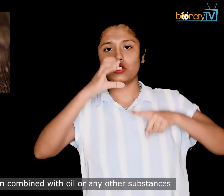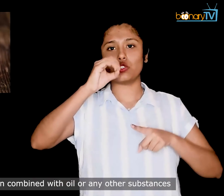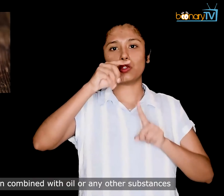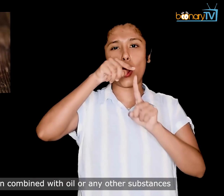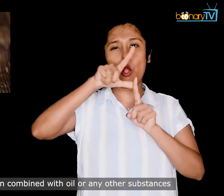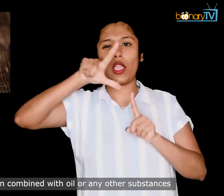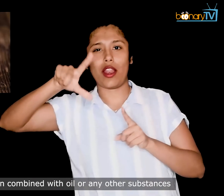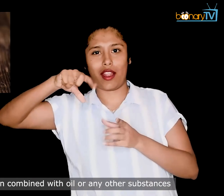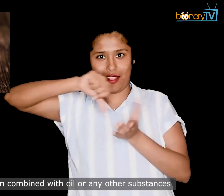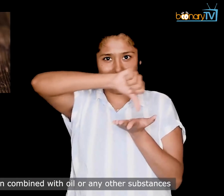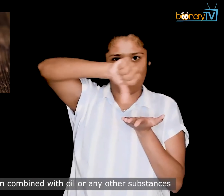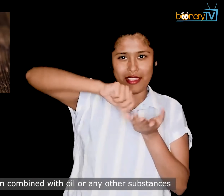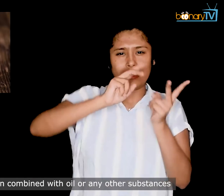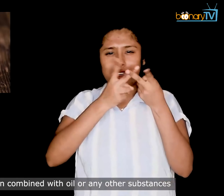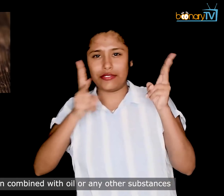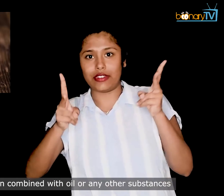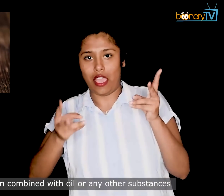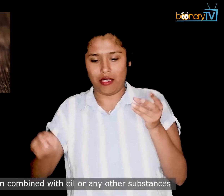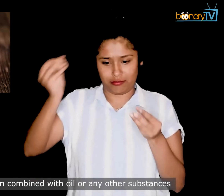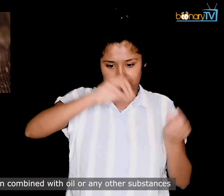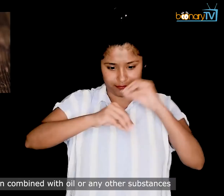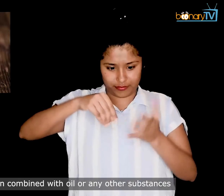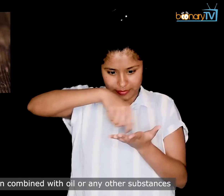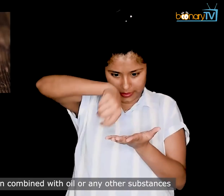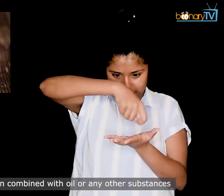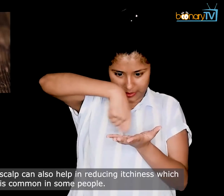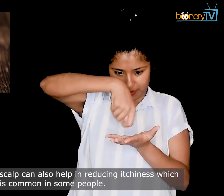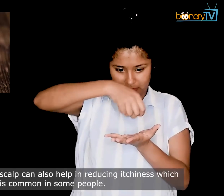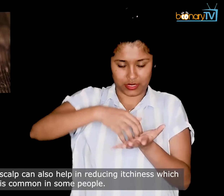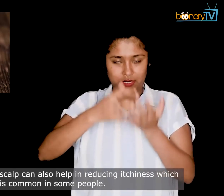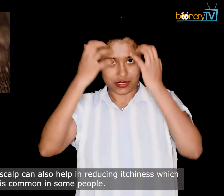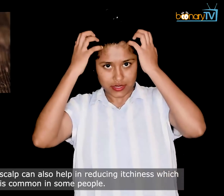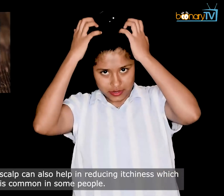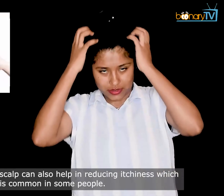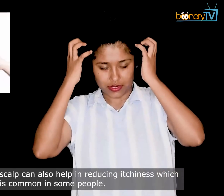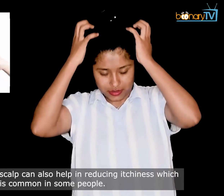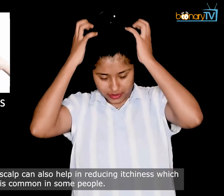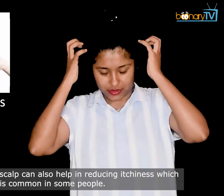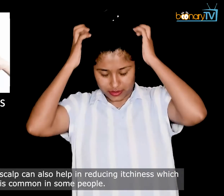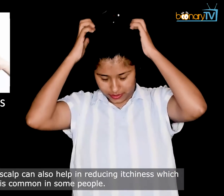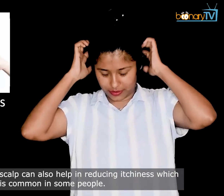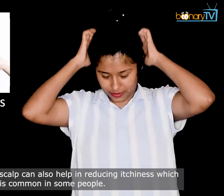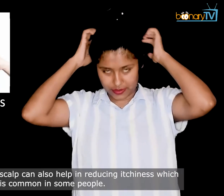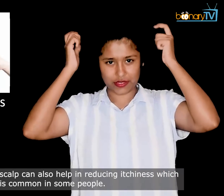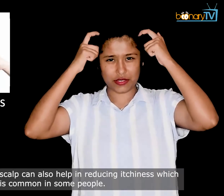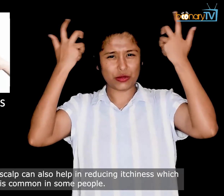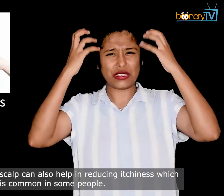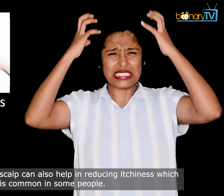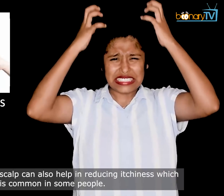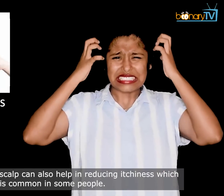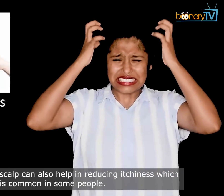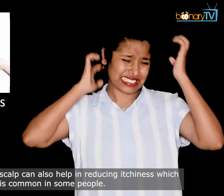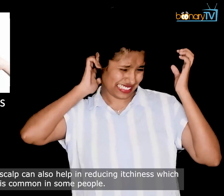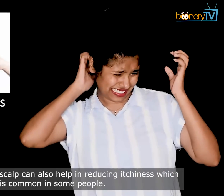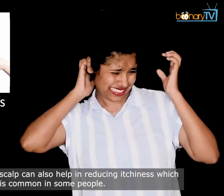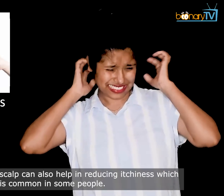with oil or any other substances and applied to the scalp, can also help in